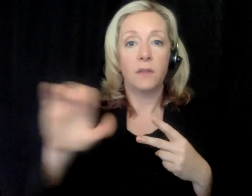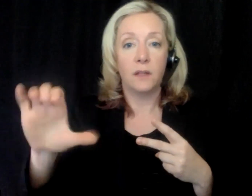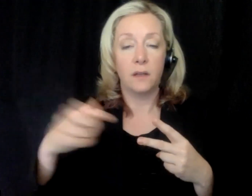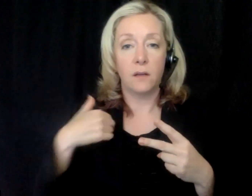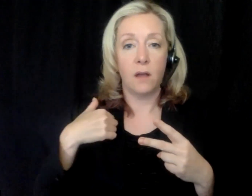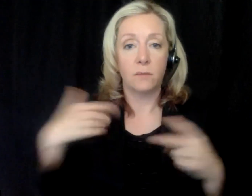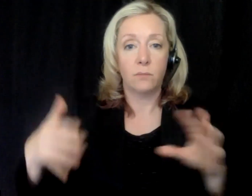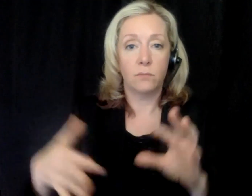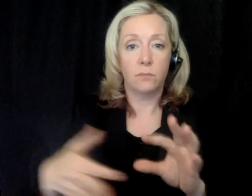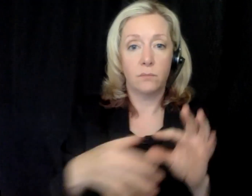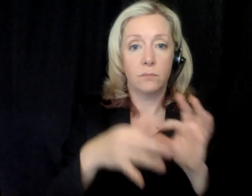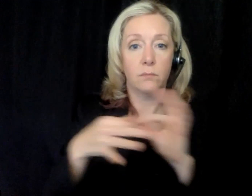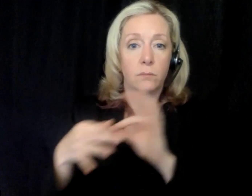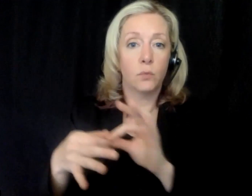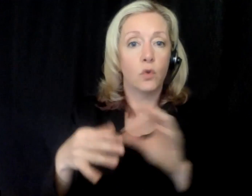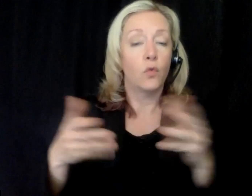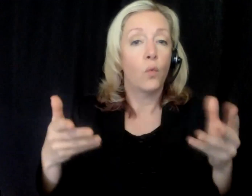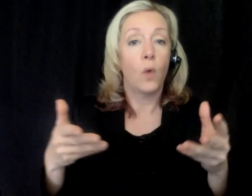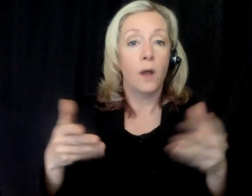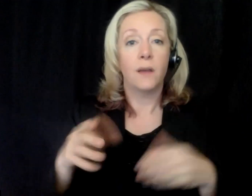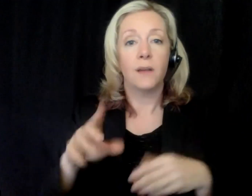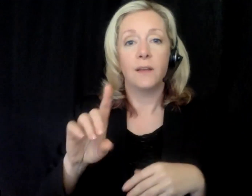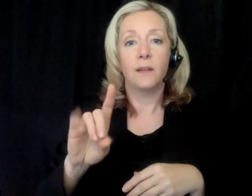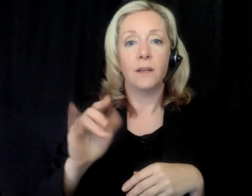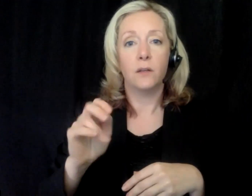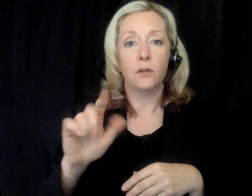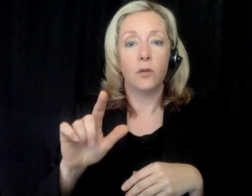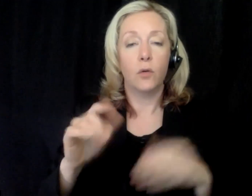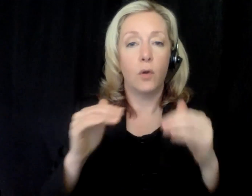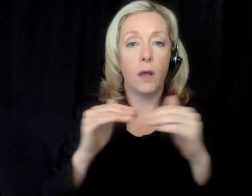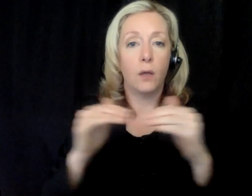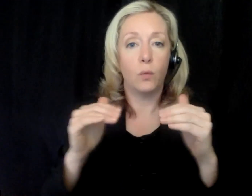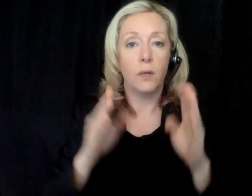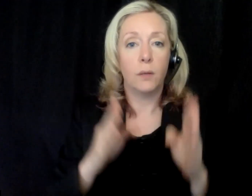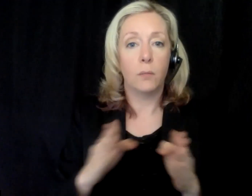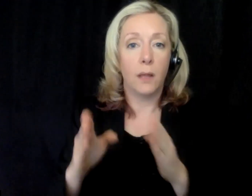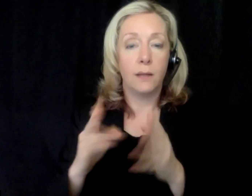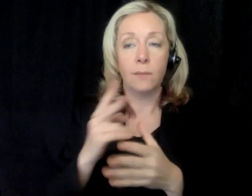digital equity plans. The plans of both agencies